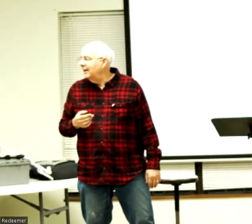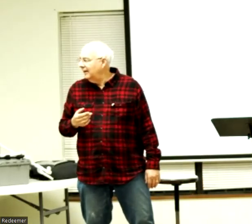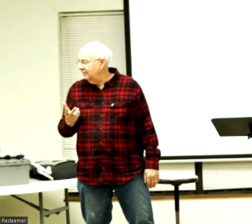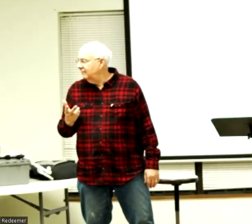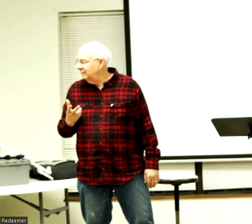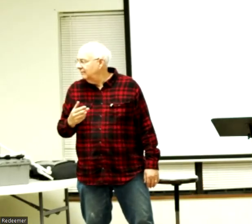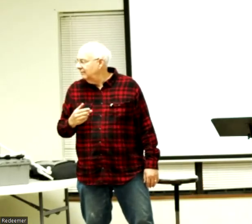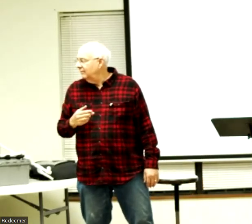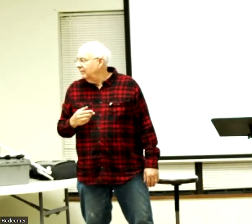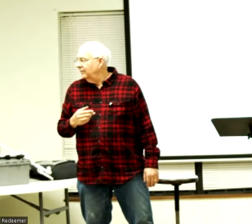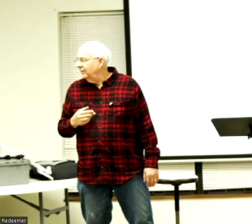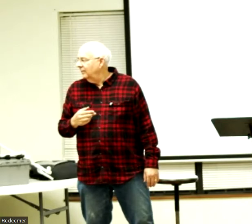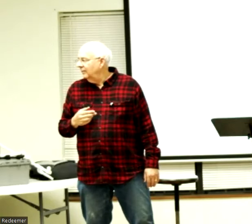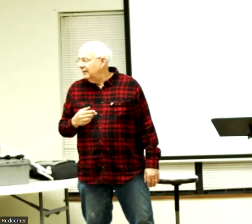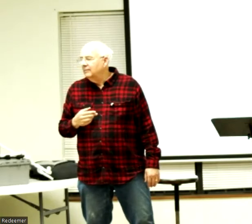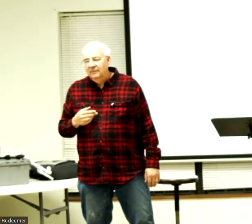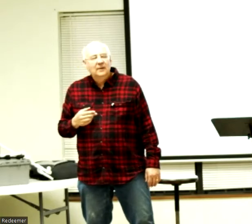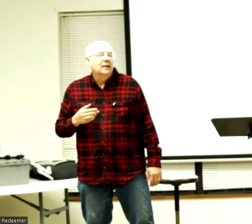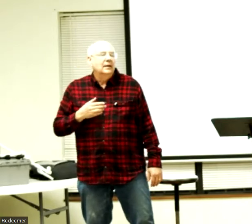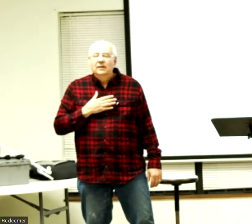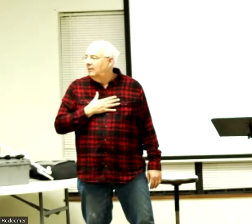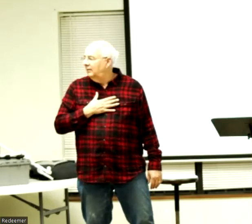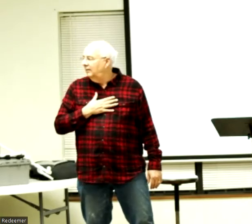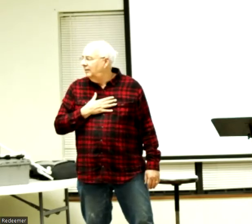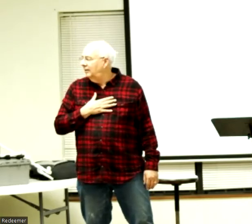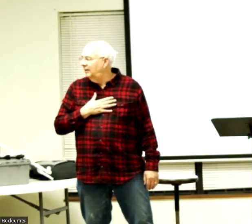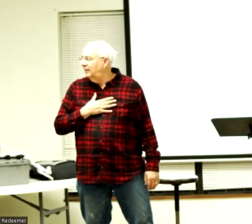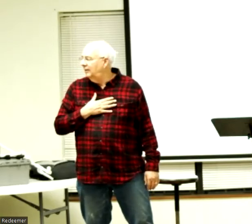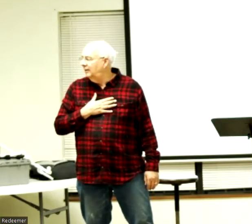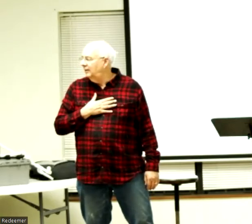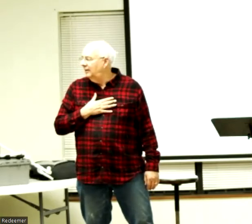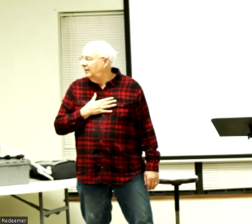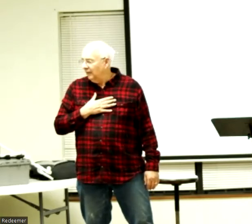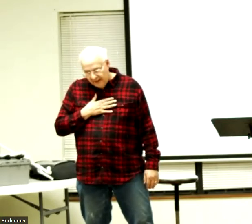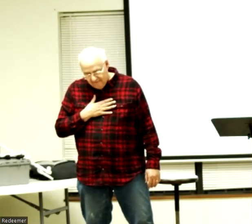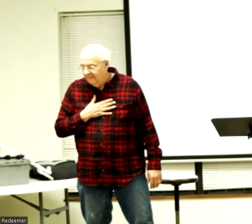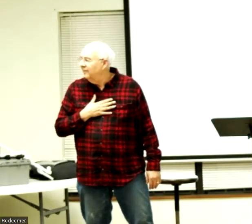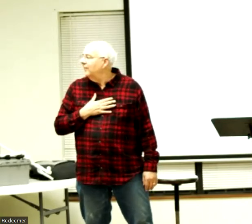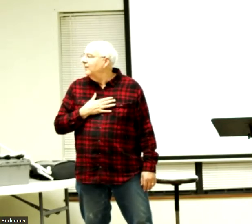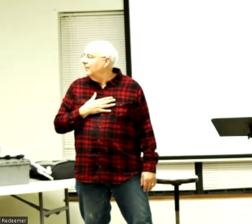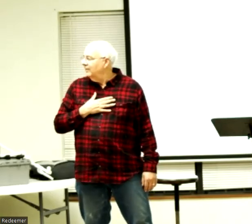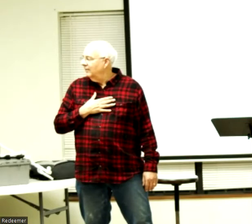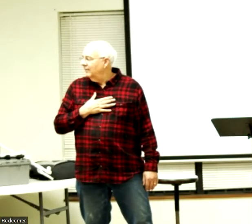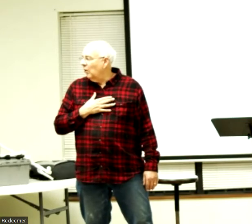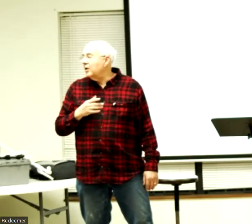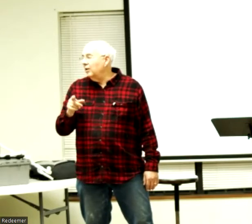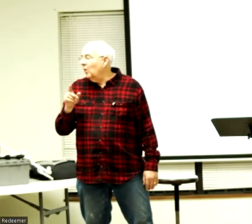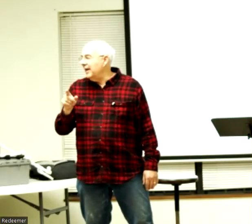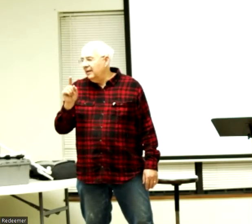Yeah. Yeah. Or you can say, that's yours. Right? Or you can do it one-handed,